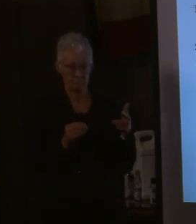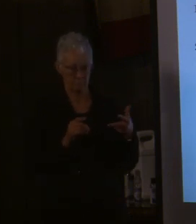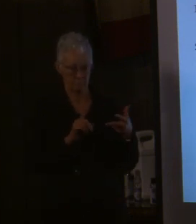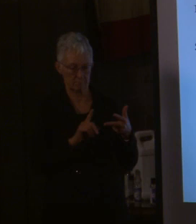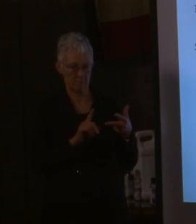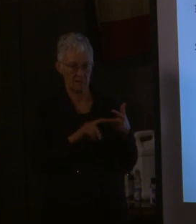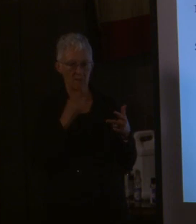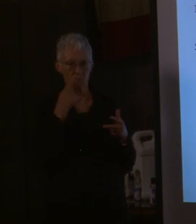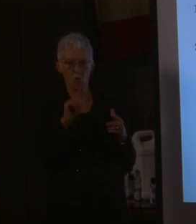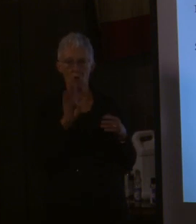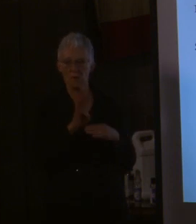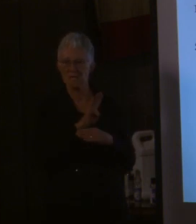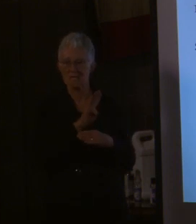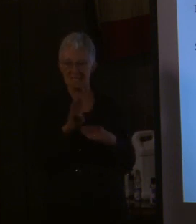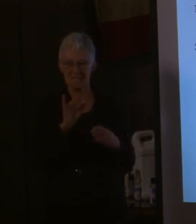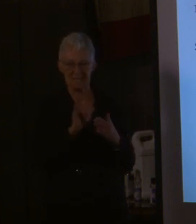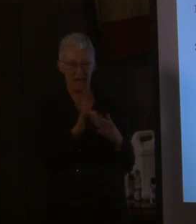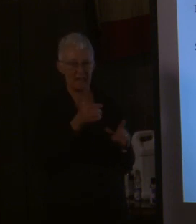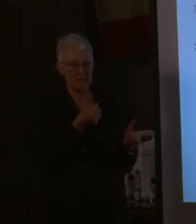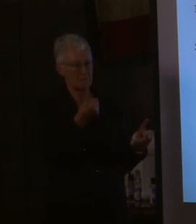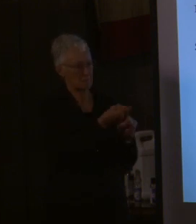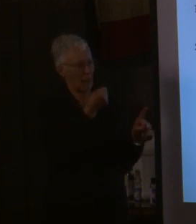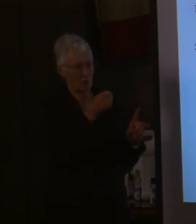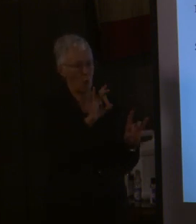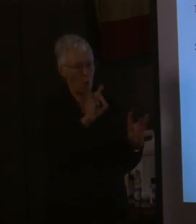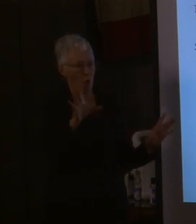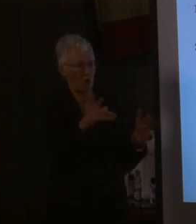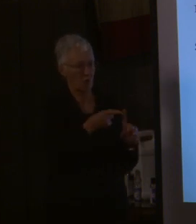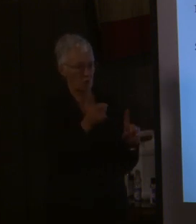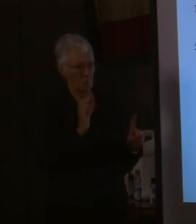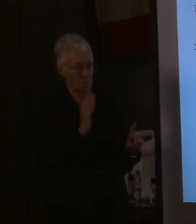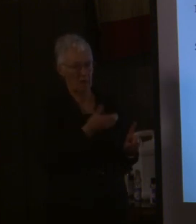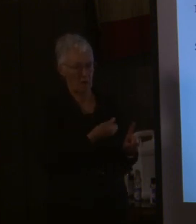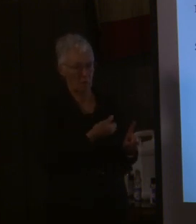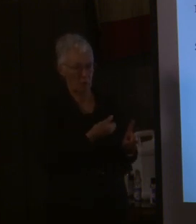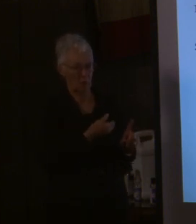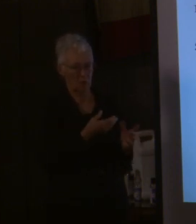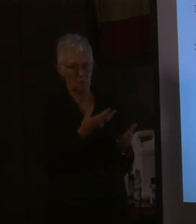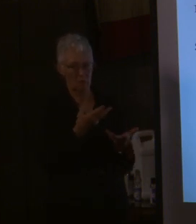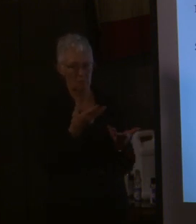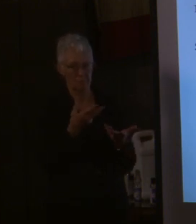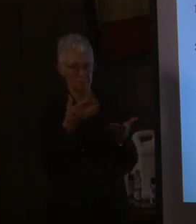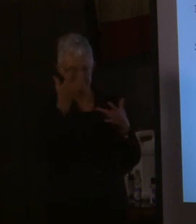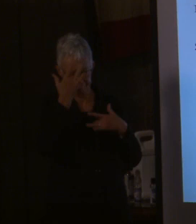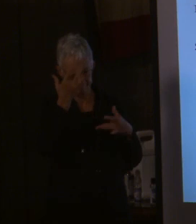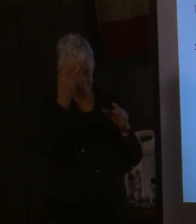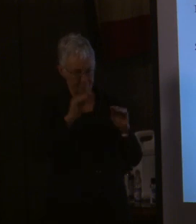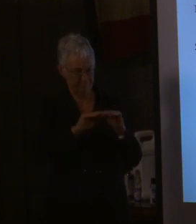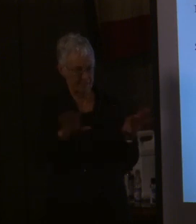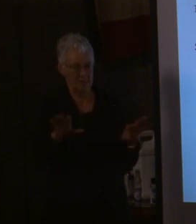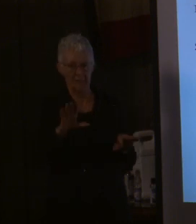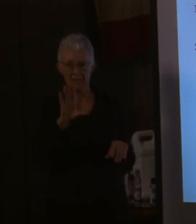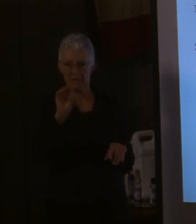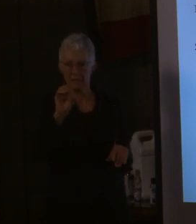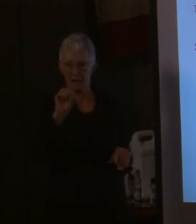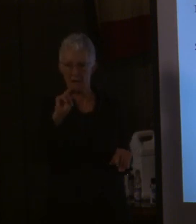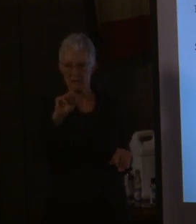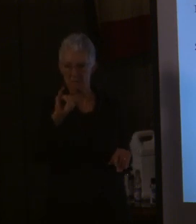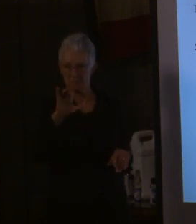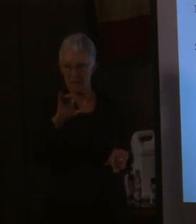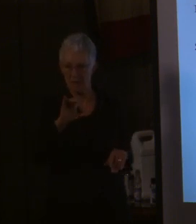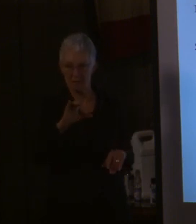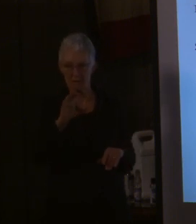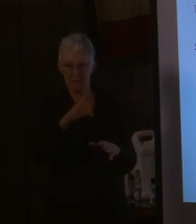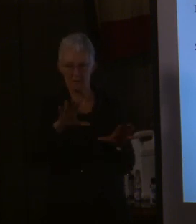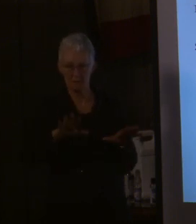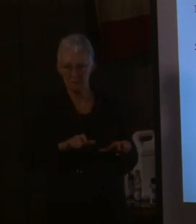of businesses that have been disproportionately impacted here, and that's our a cosmetic, massage, and body art. Again, first come, first